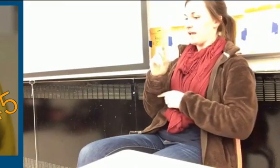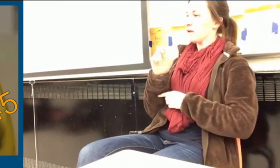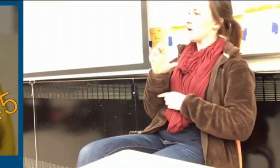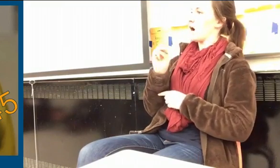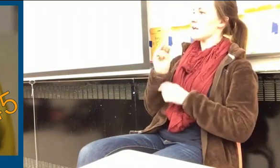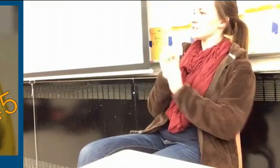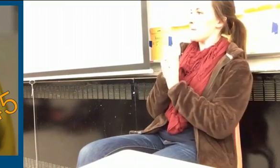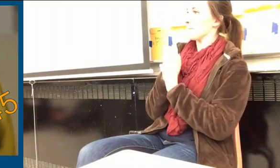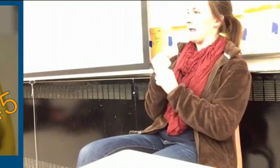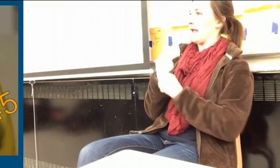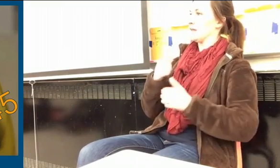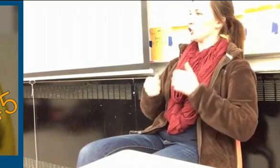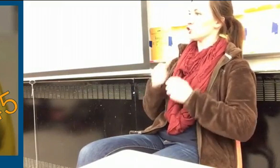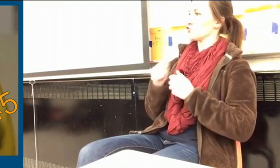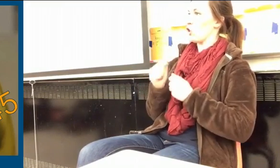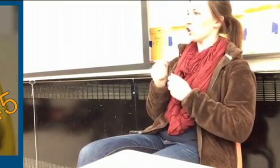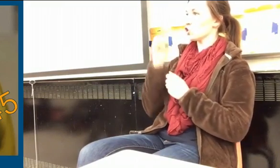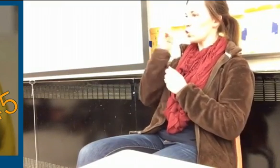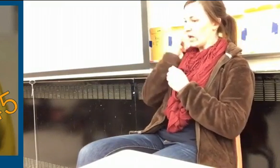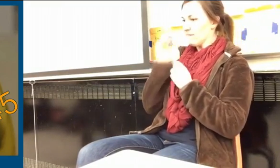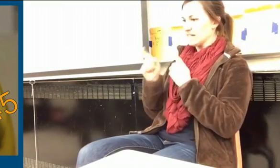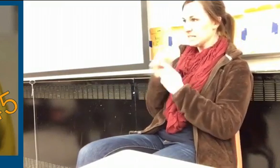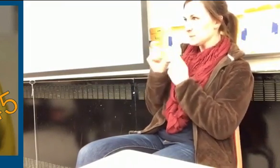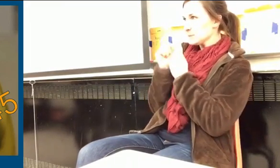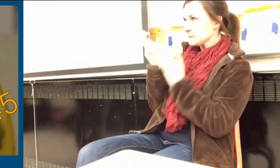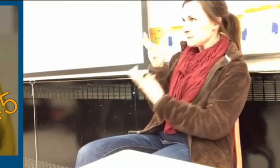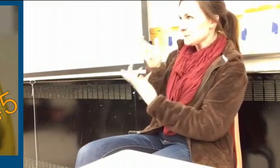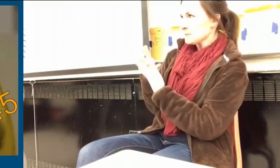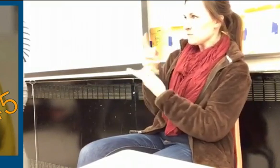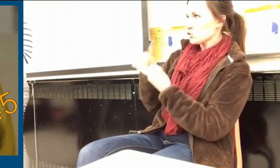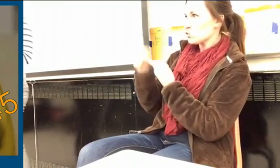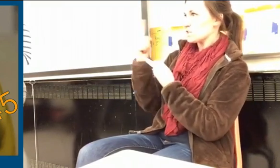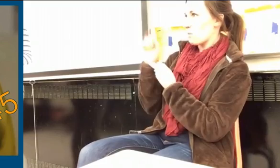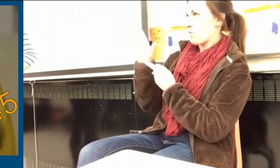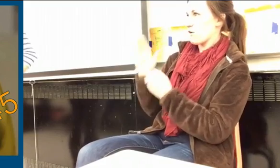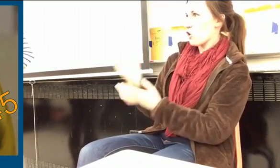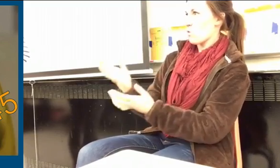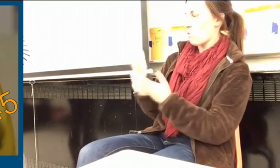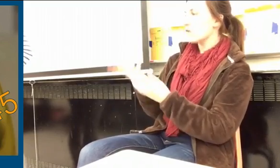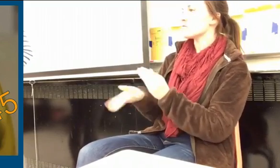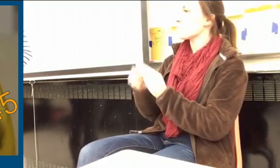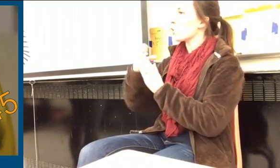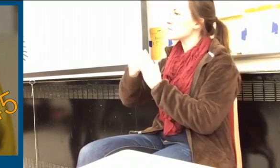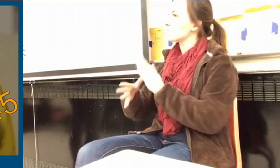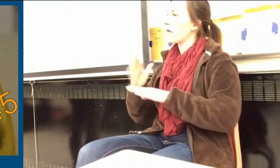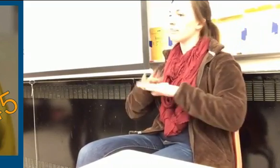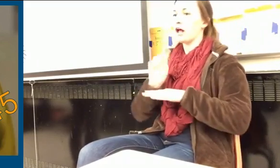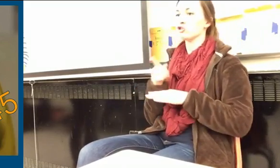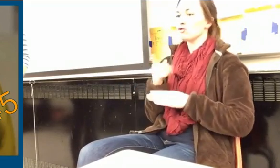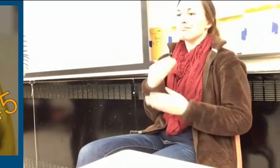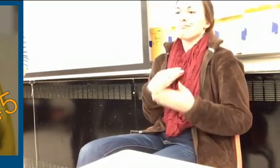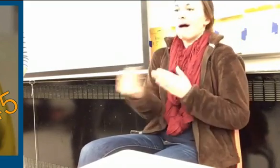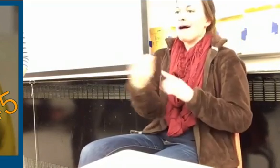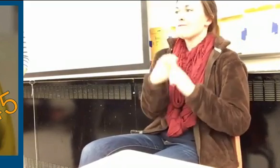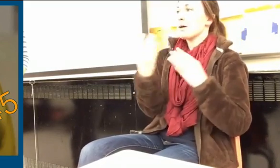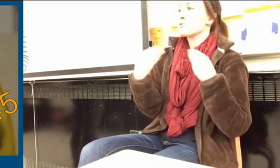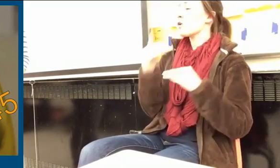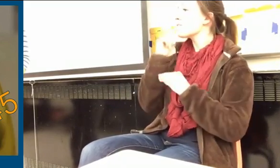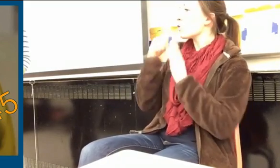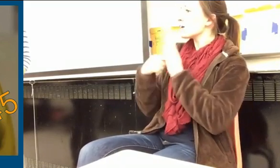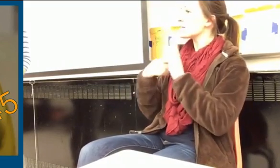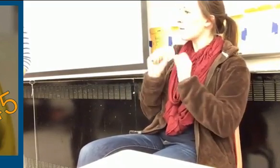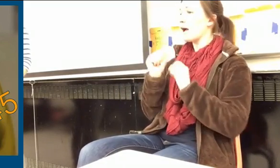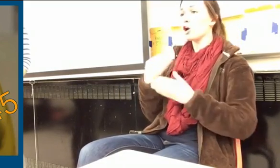So custom things cost more than things that you can go off and buy at the store. So like, for example, I could go out and buy some car on a